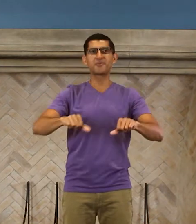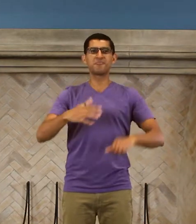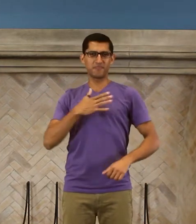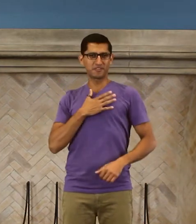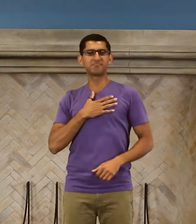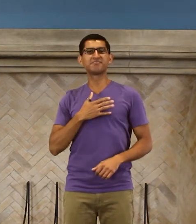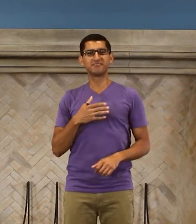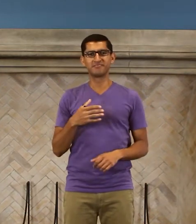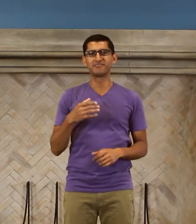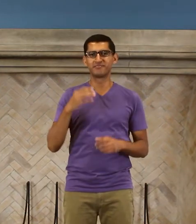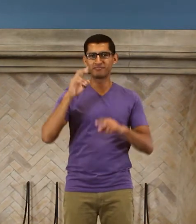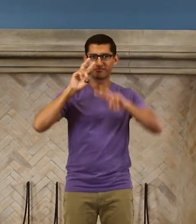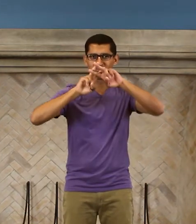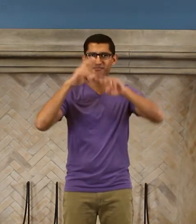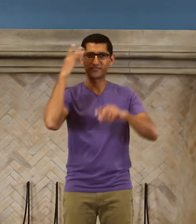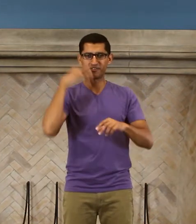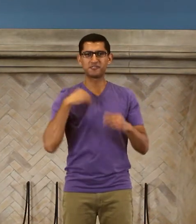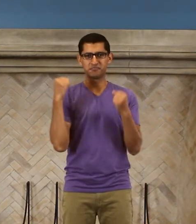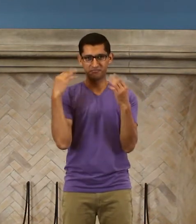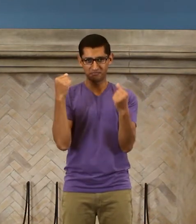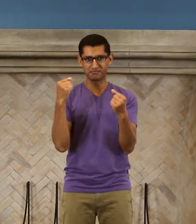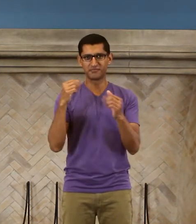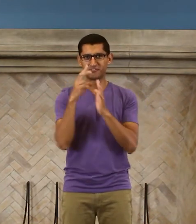I posted mine own as well.